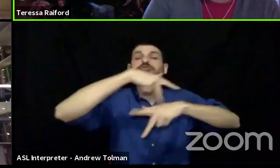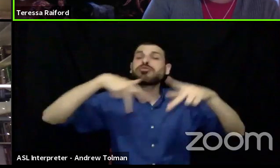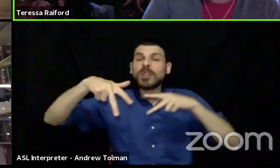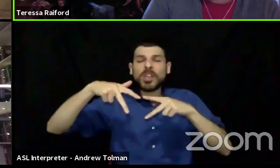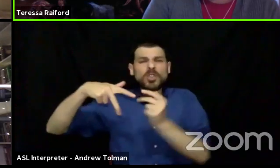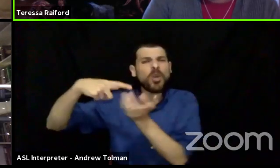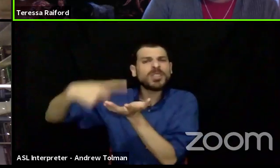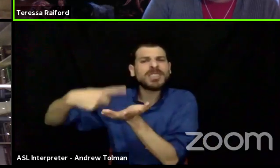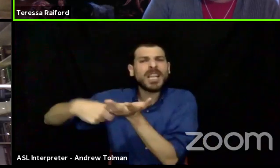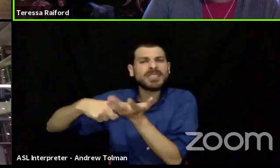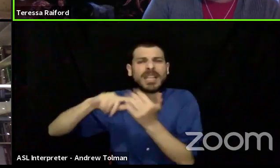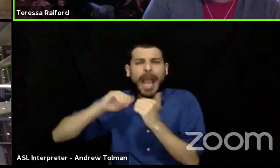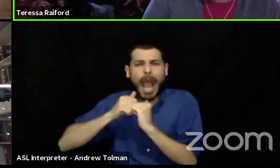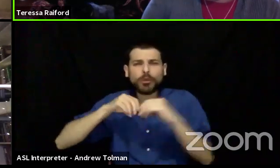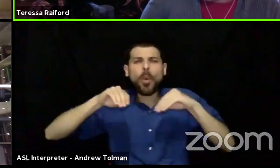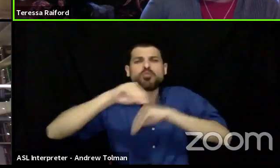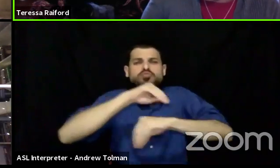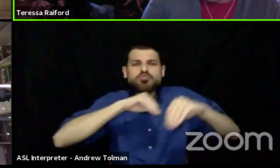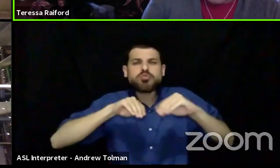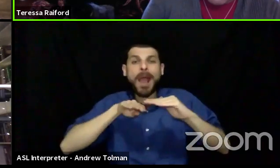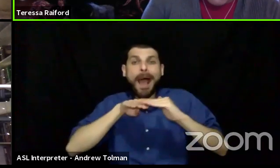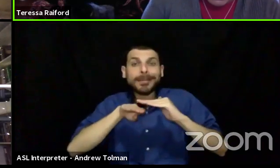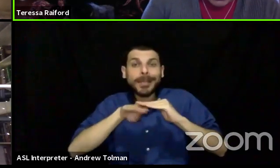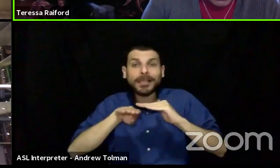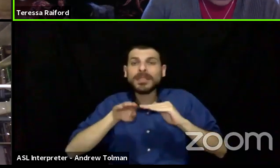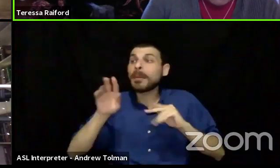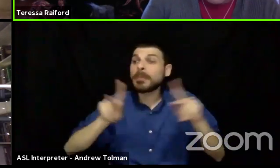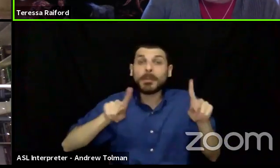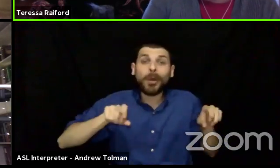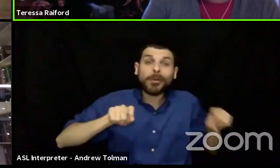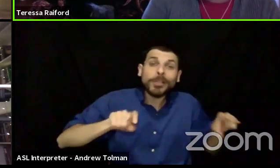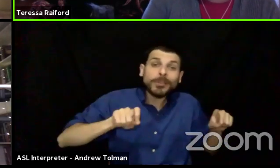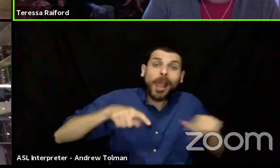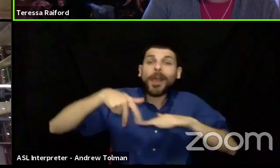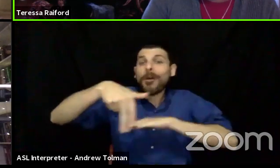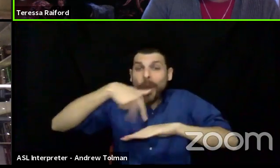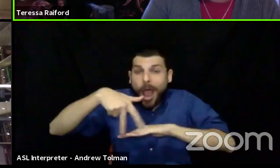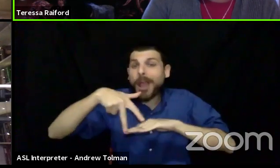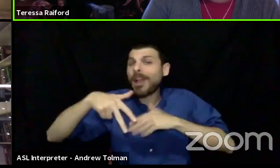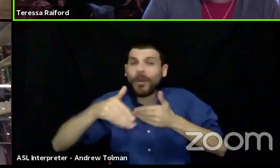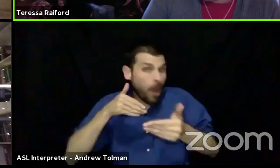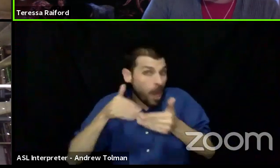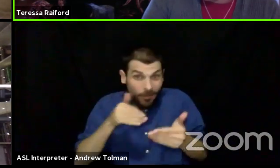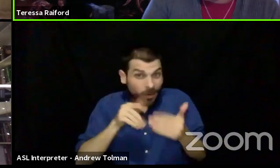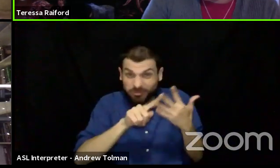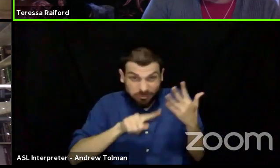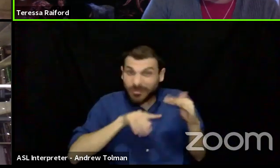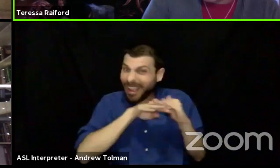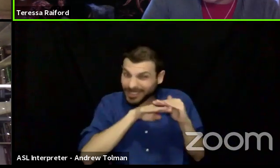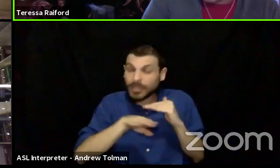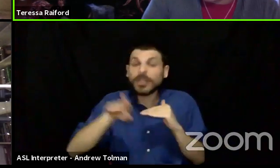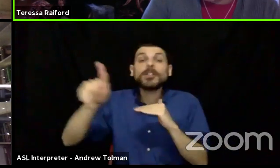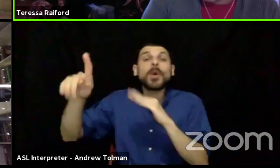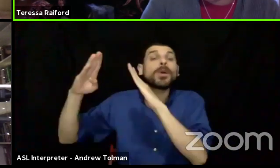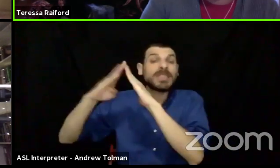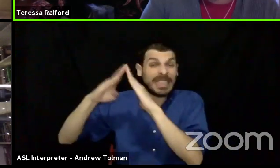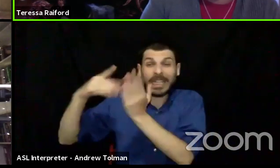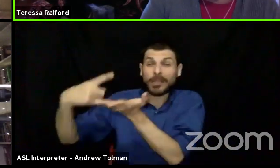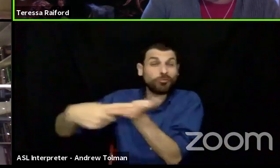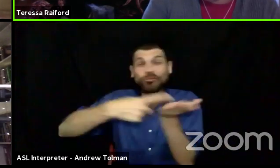mobile accessible for people of all different abilities. And what ended up happening was the city, even though the art museum